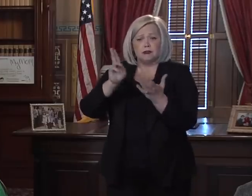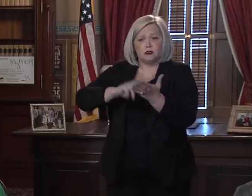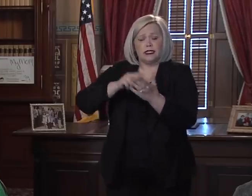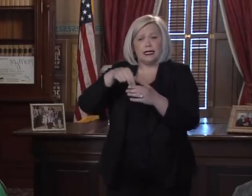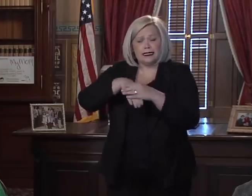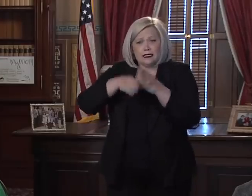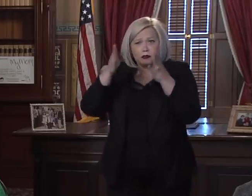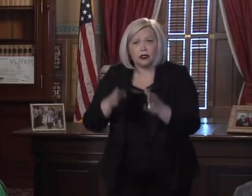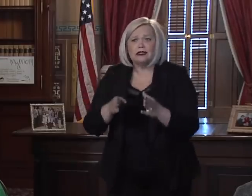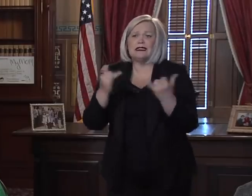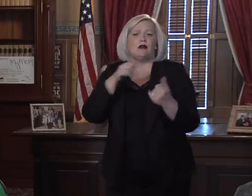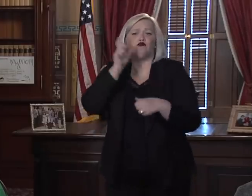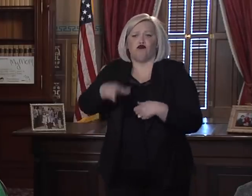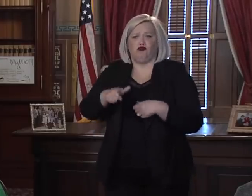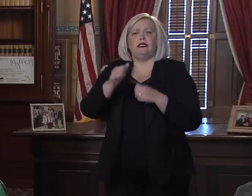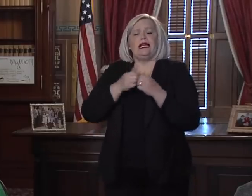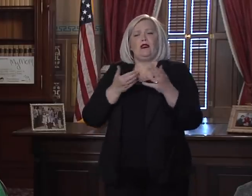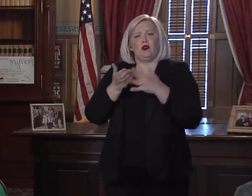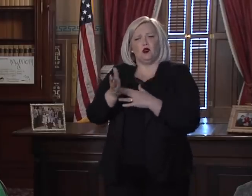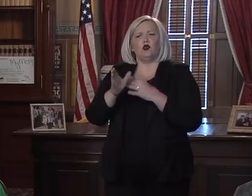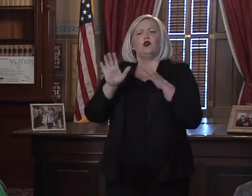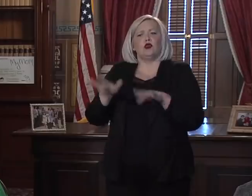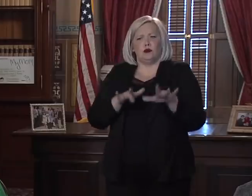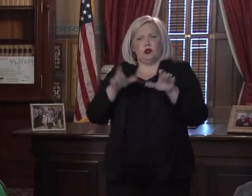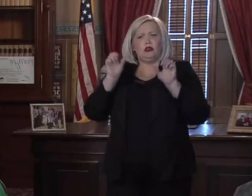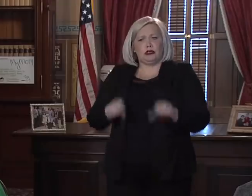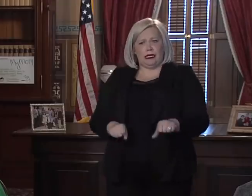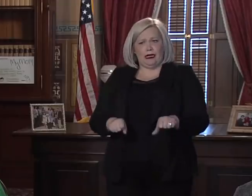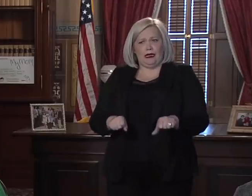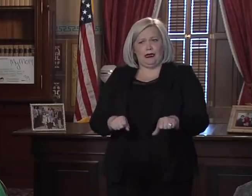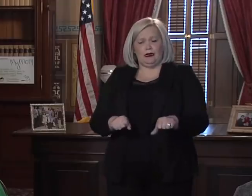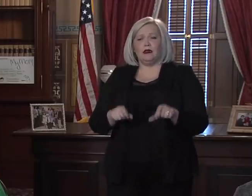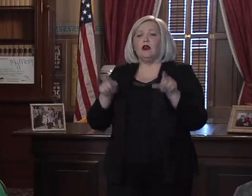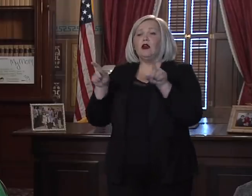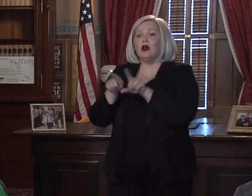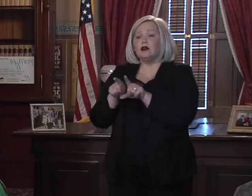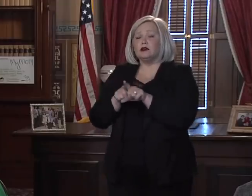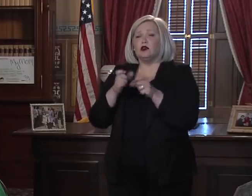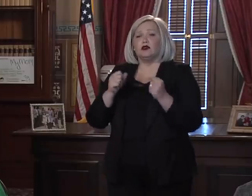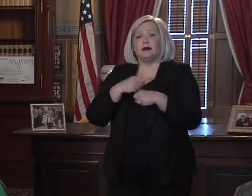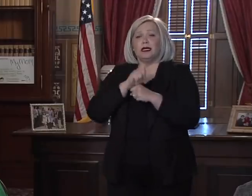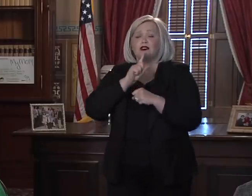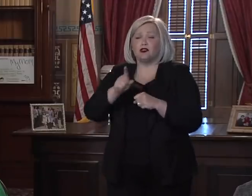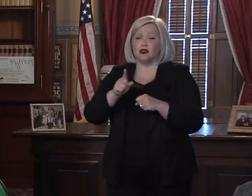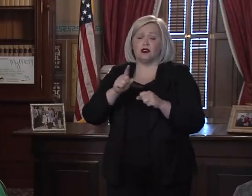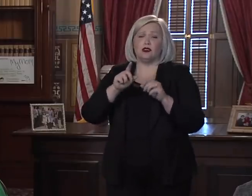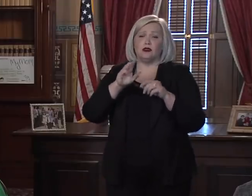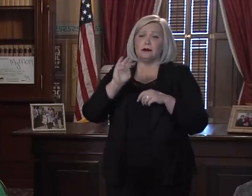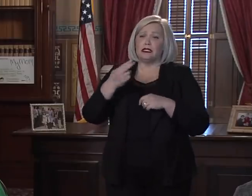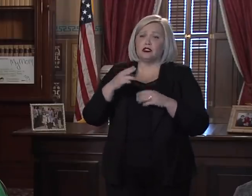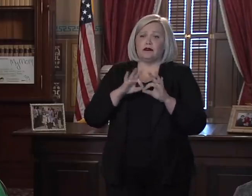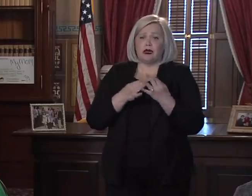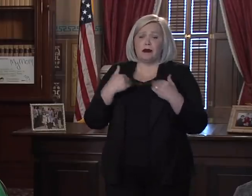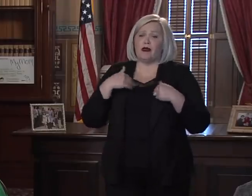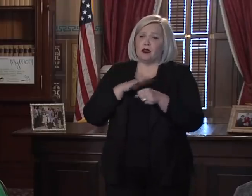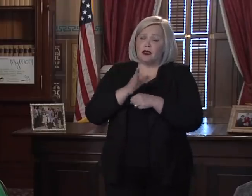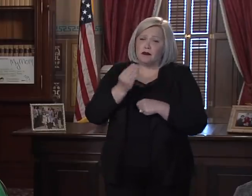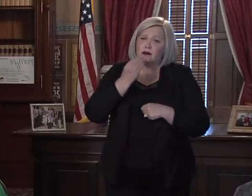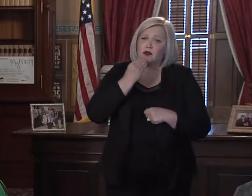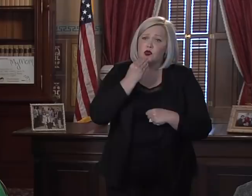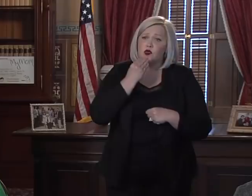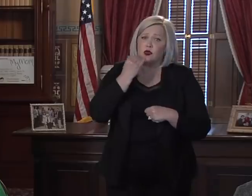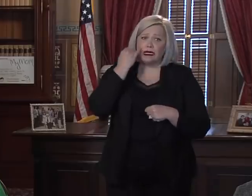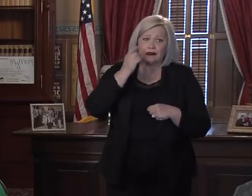can also to get food benefits to Michigan families and people who need